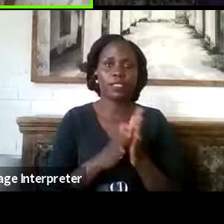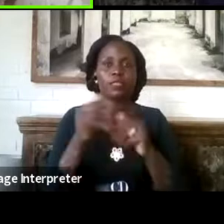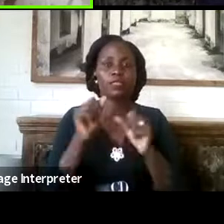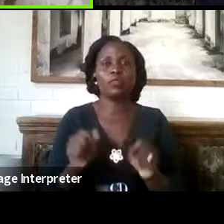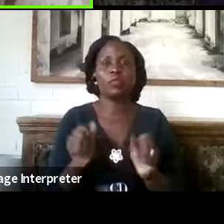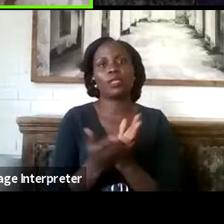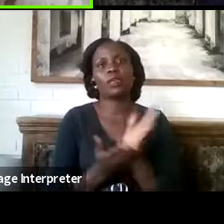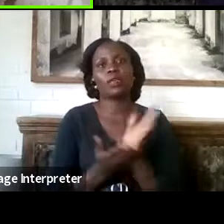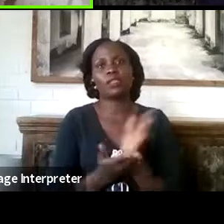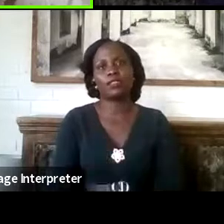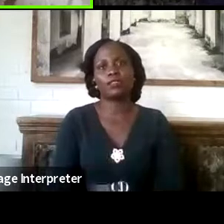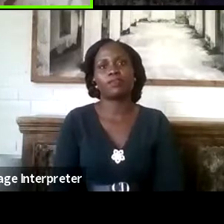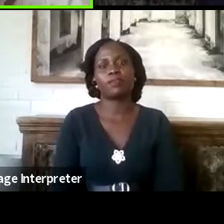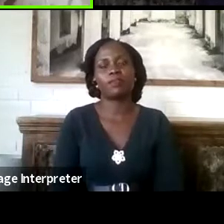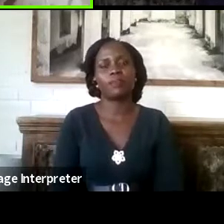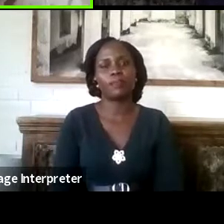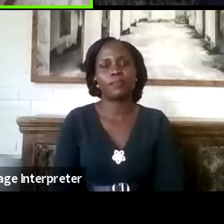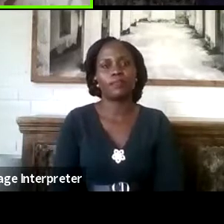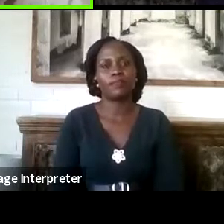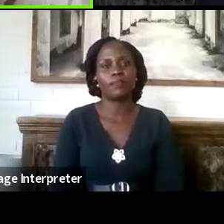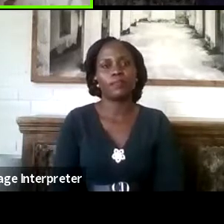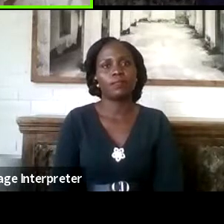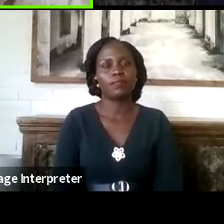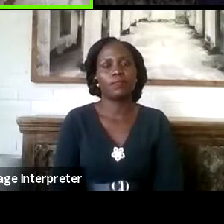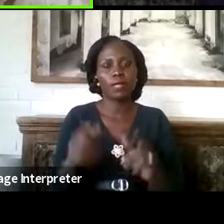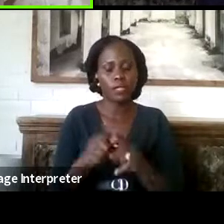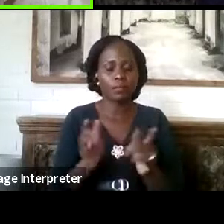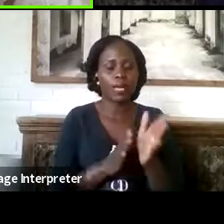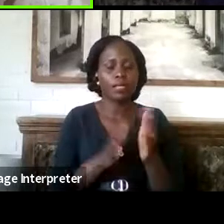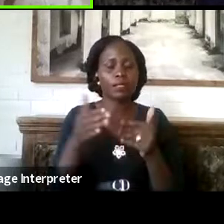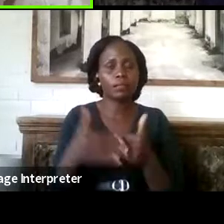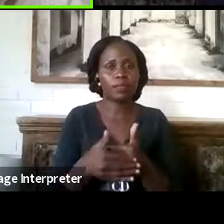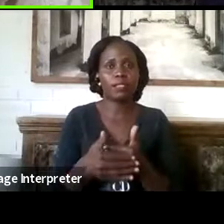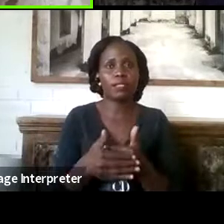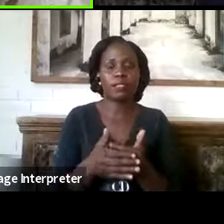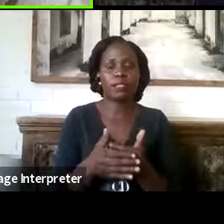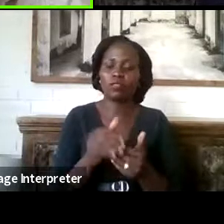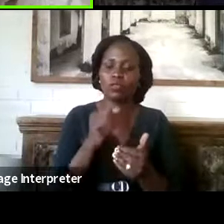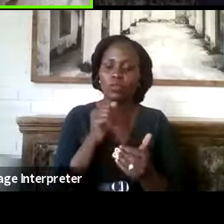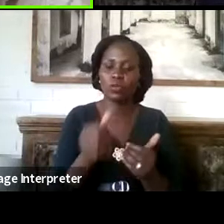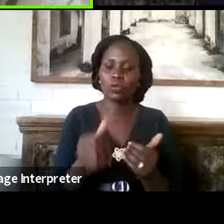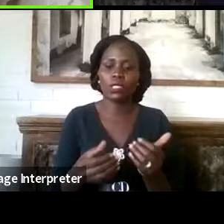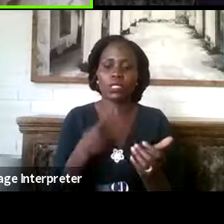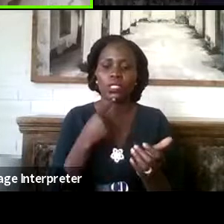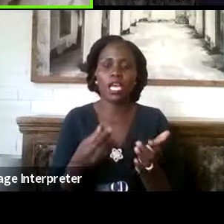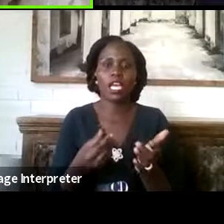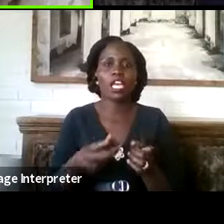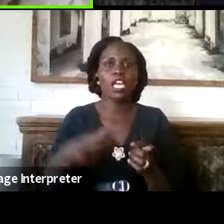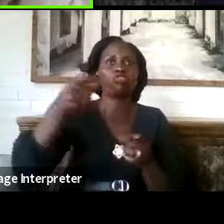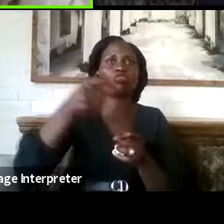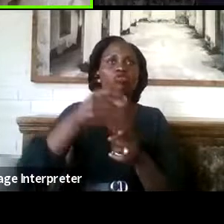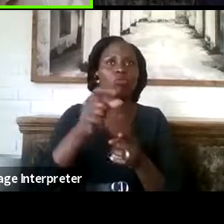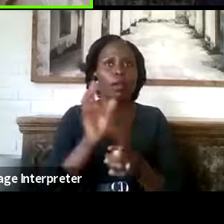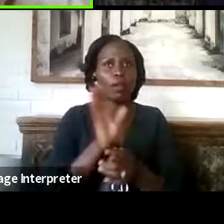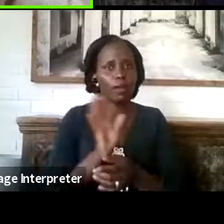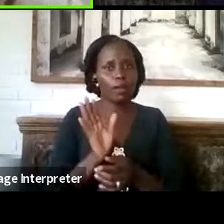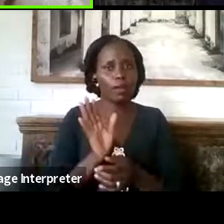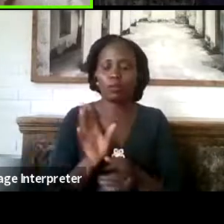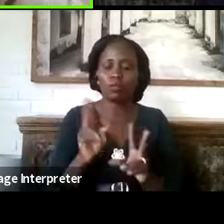then accessibility should not be considered as an extra. No, I think that should